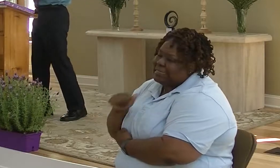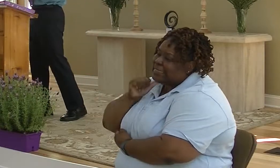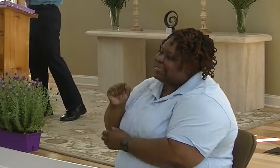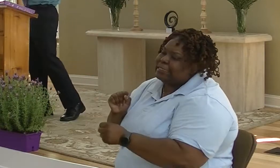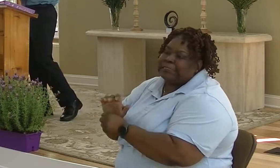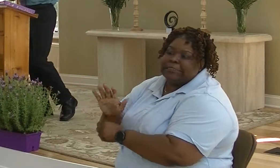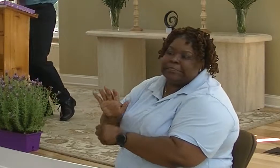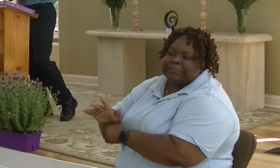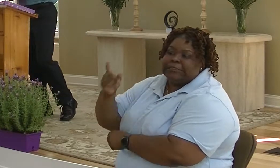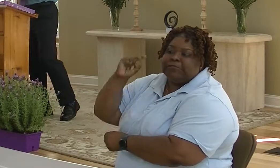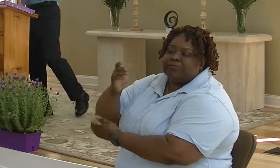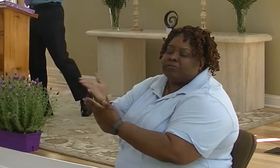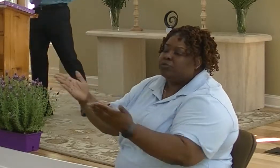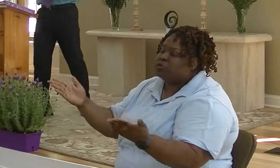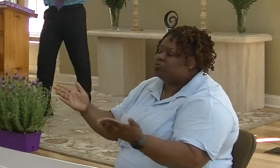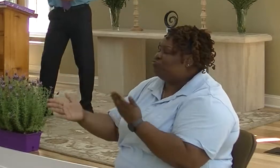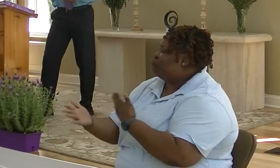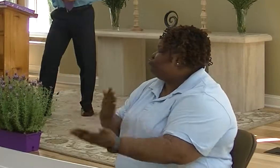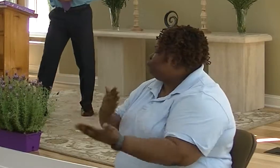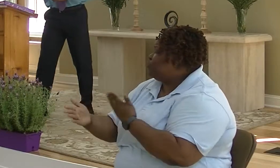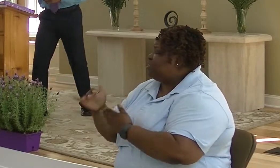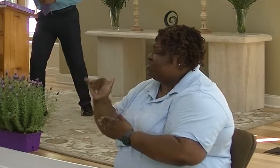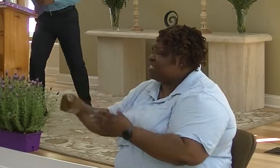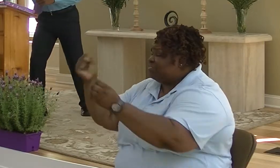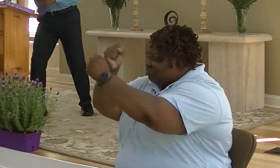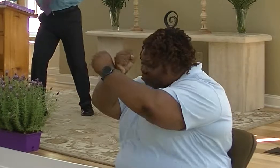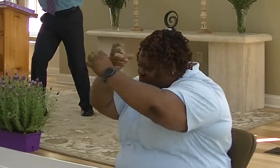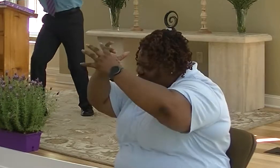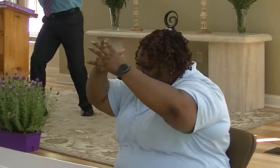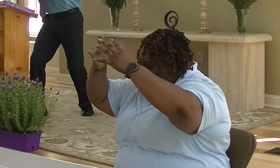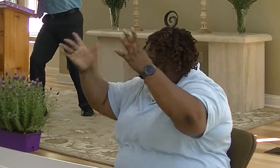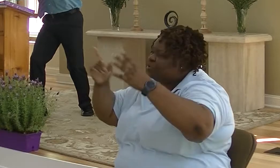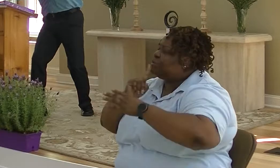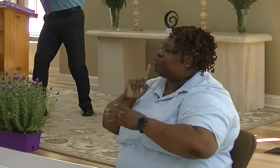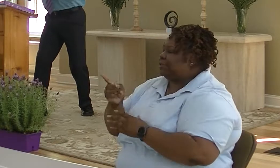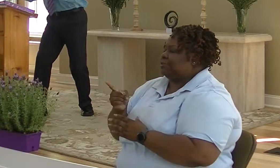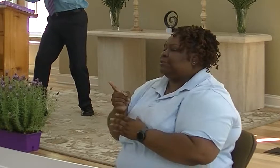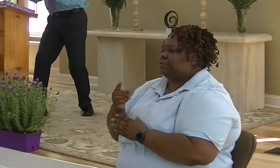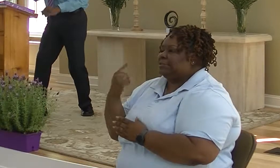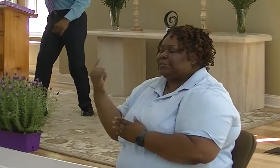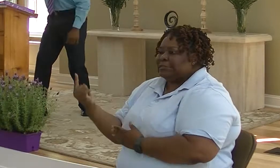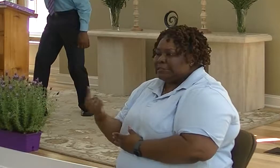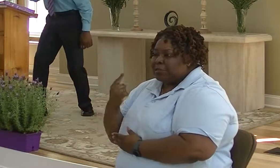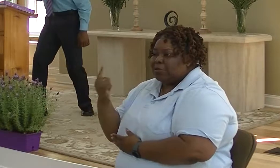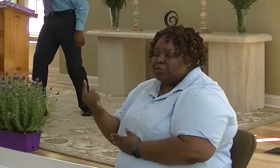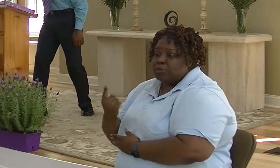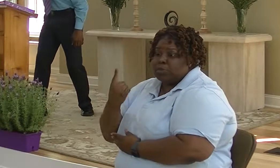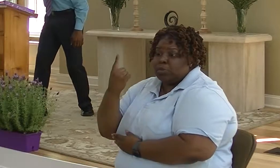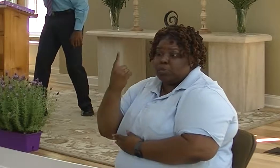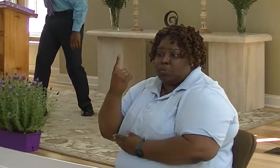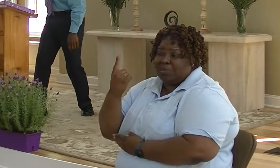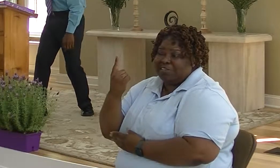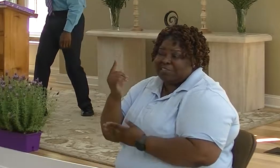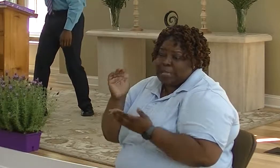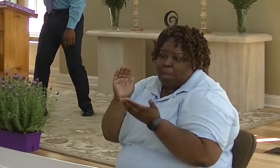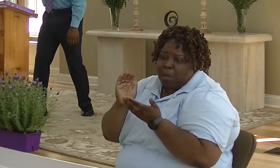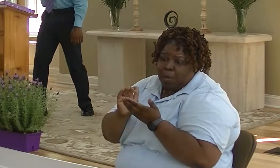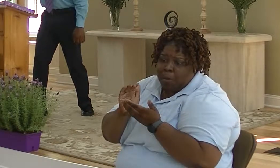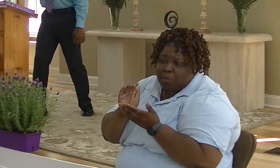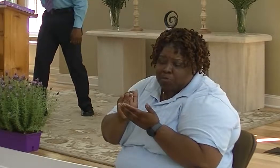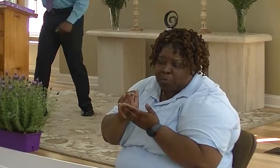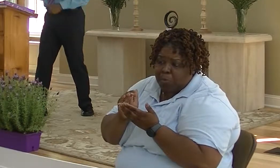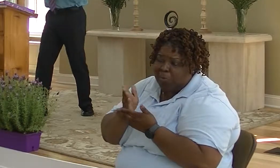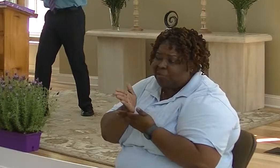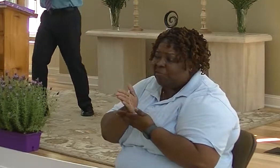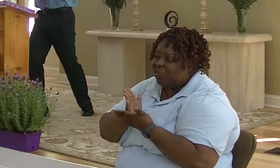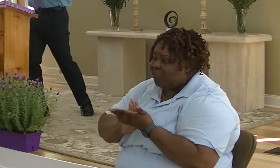you? That whatever that dream is only one small grain